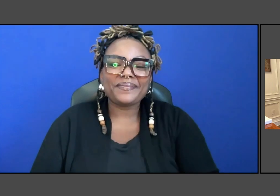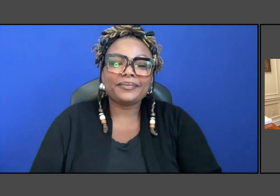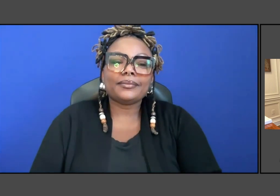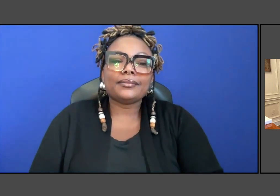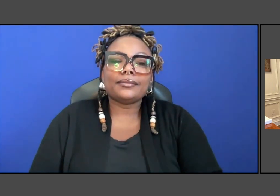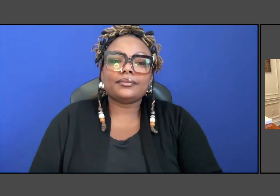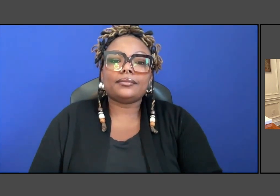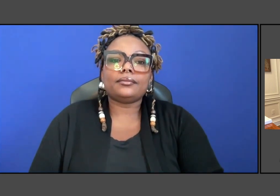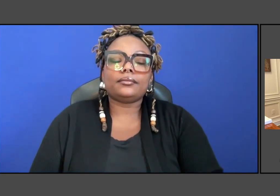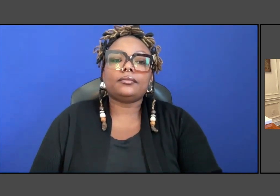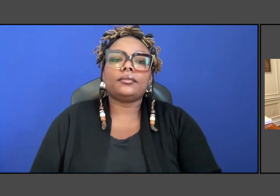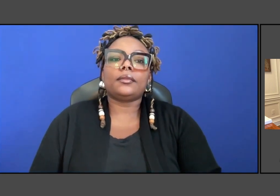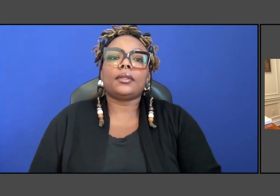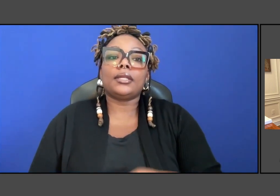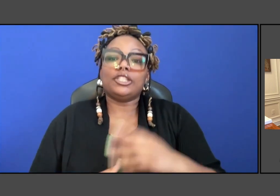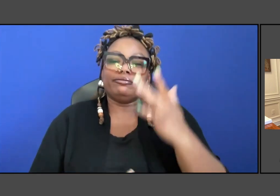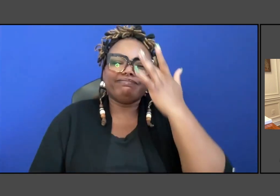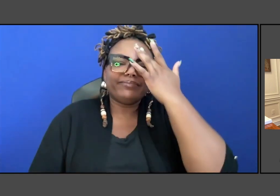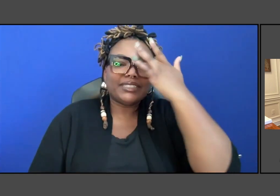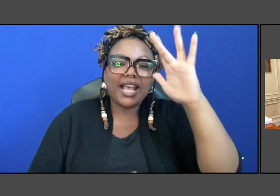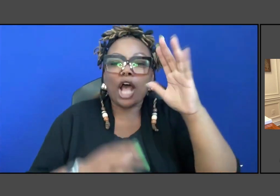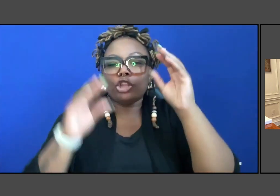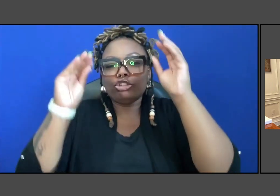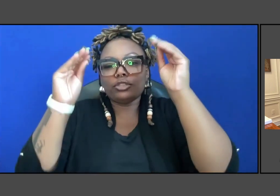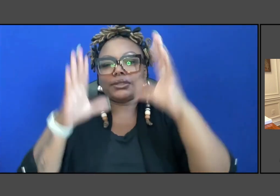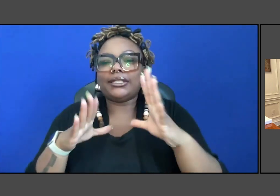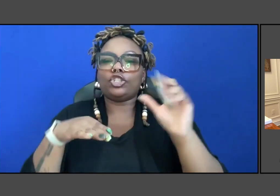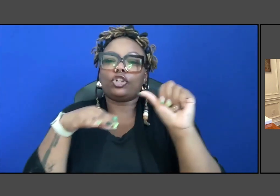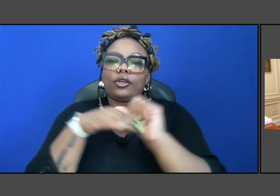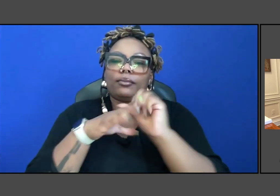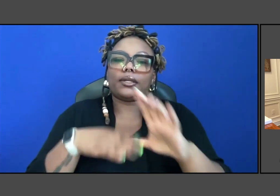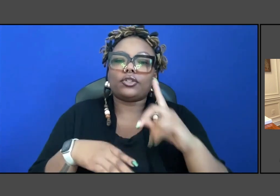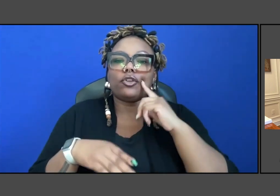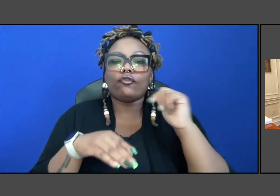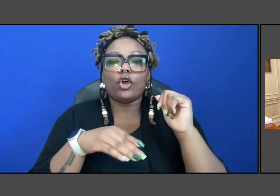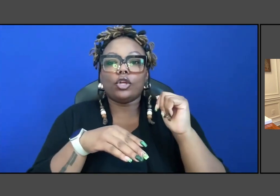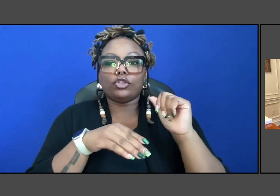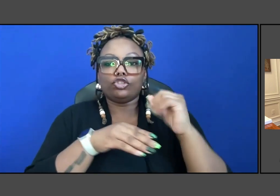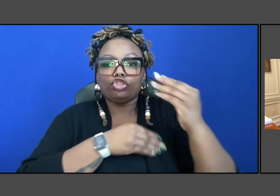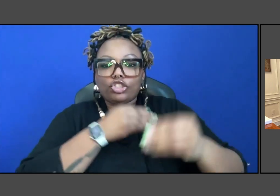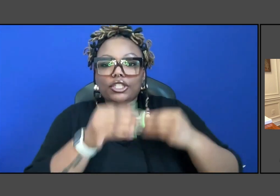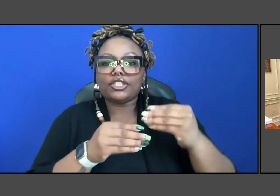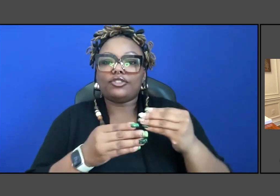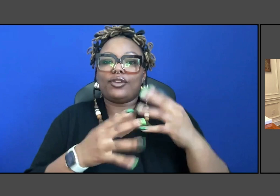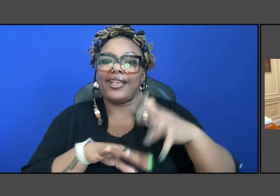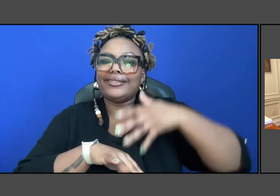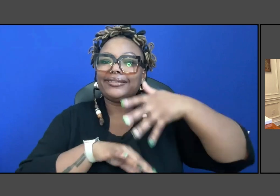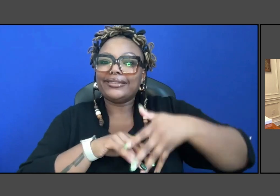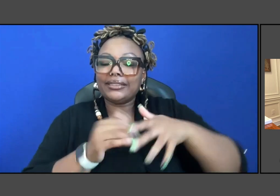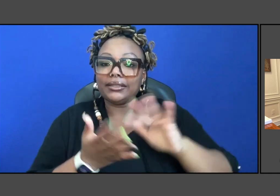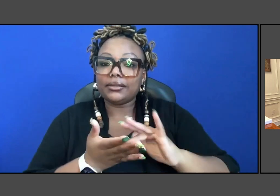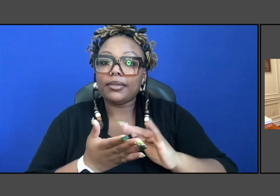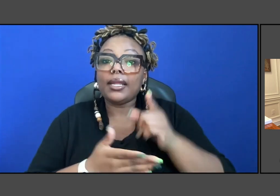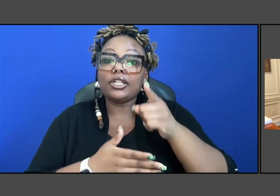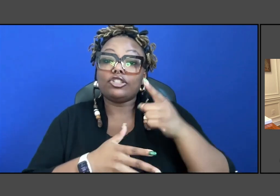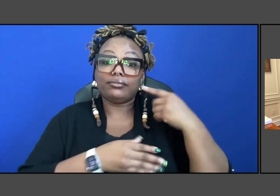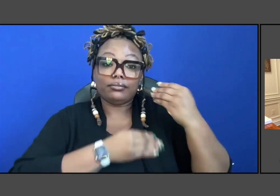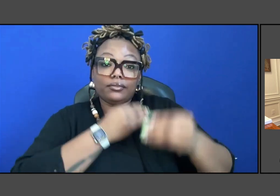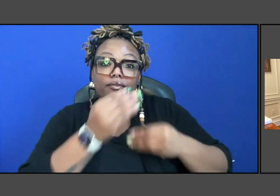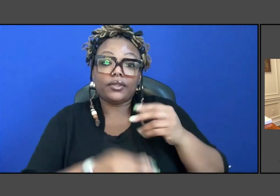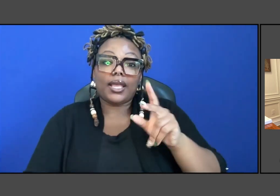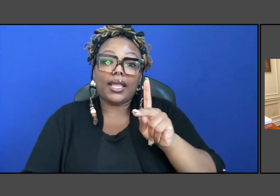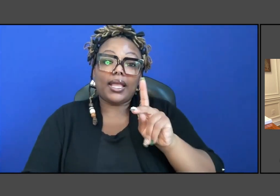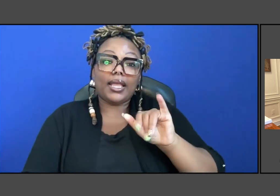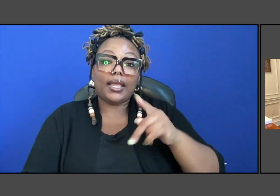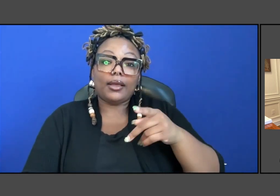distinguished scholar, teacher, and practitioner of traditional indigenous medicine. A descendant of Kickapoo, Comanche,